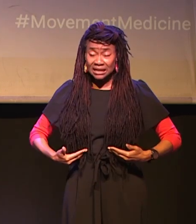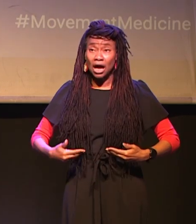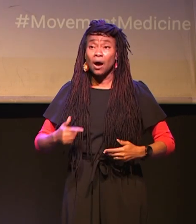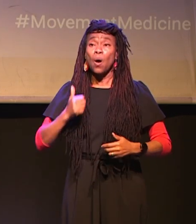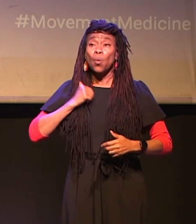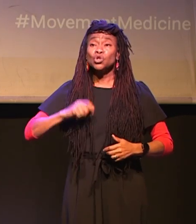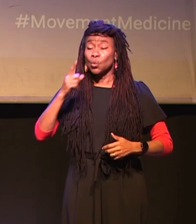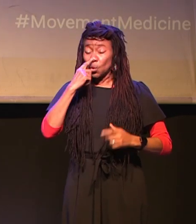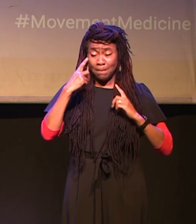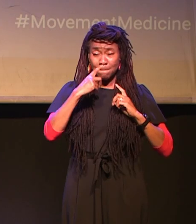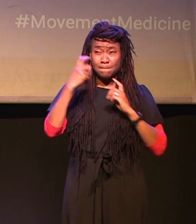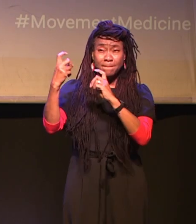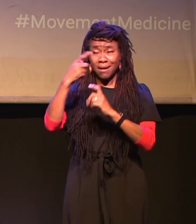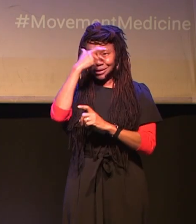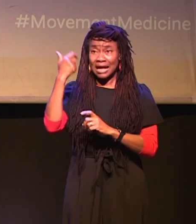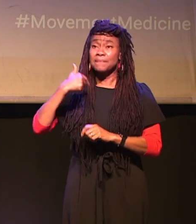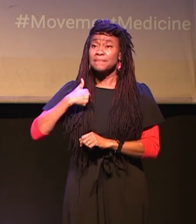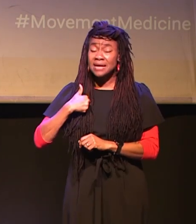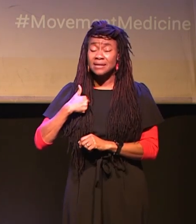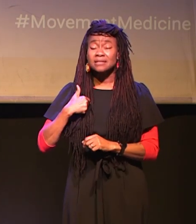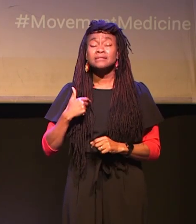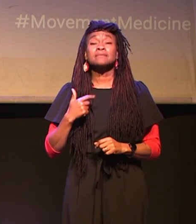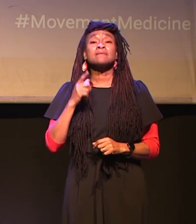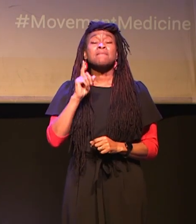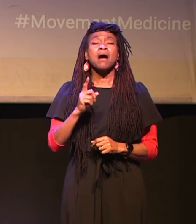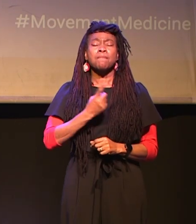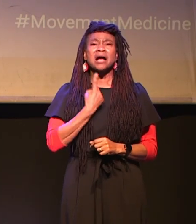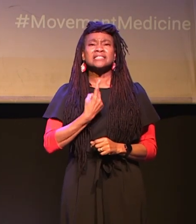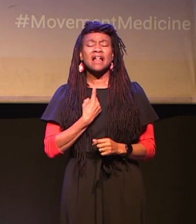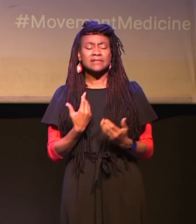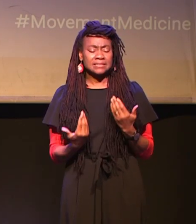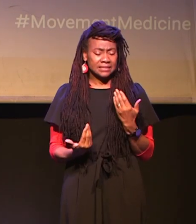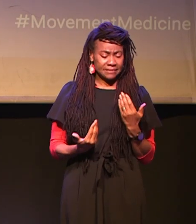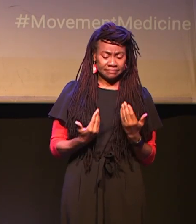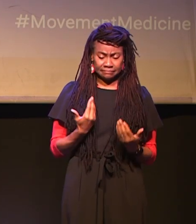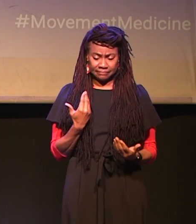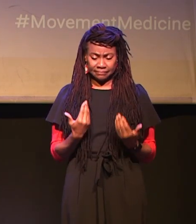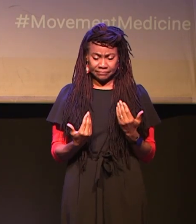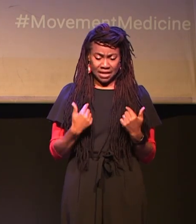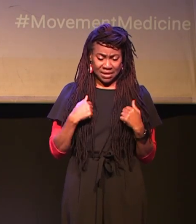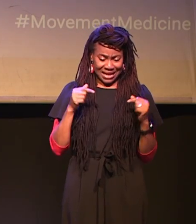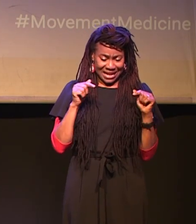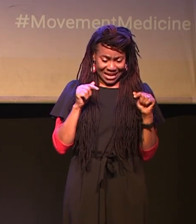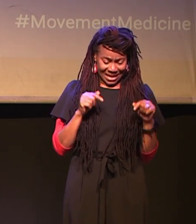But I was unwilling to make my being contingent on their ability to see me.